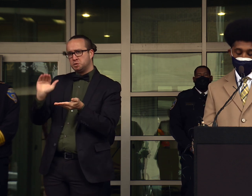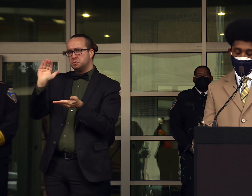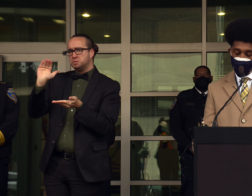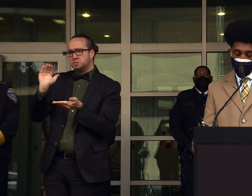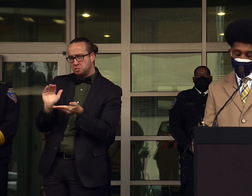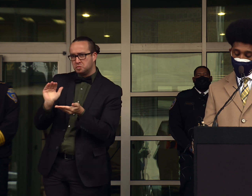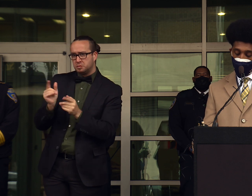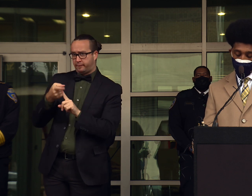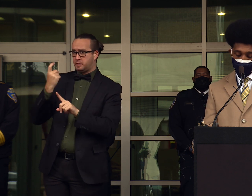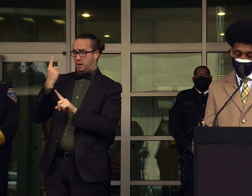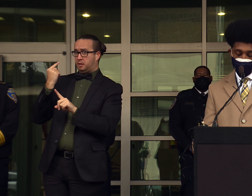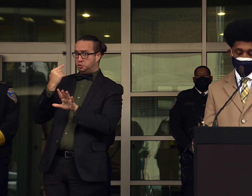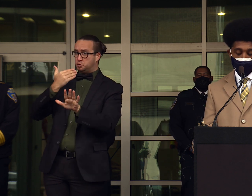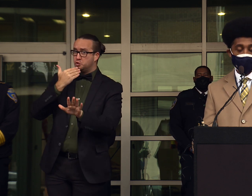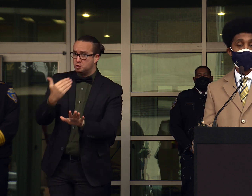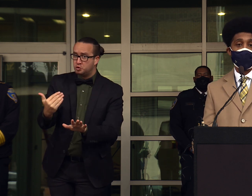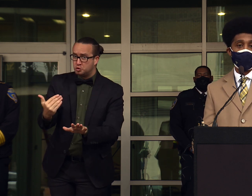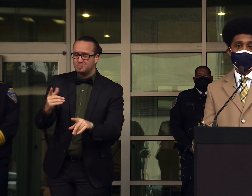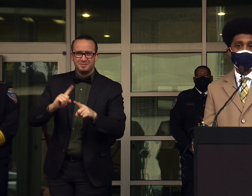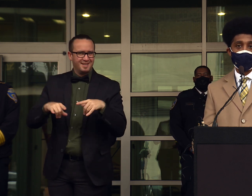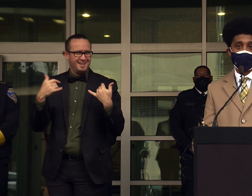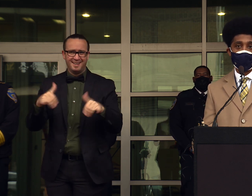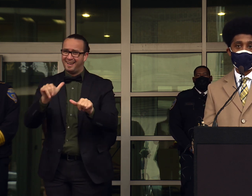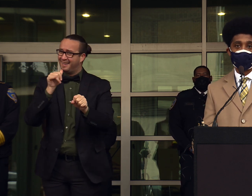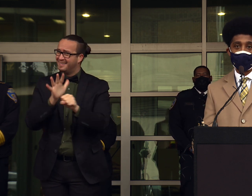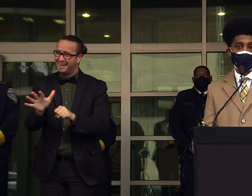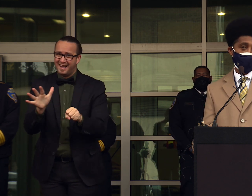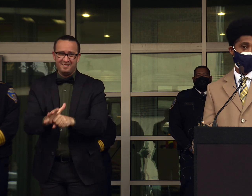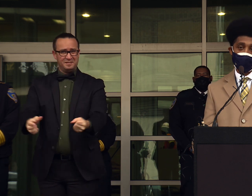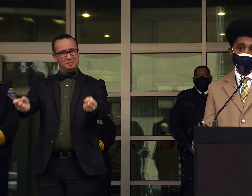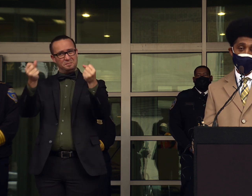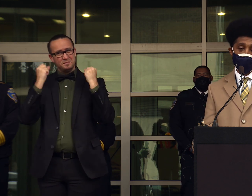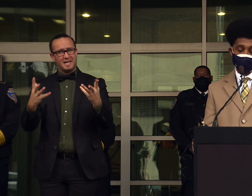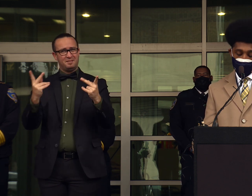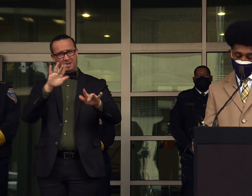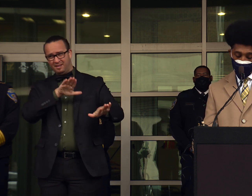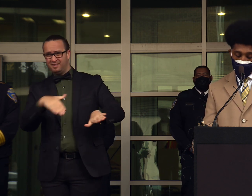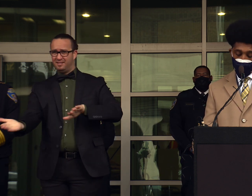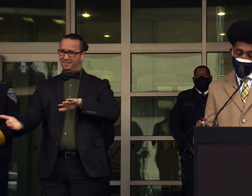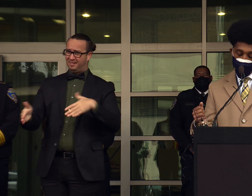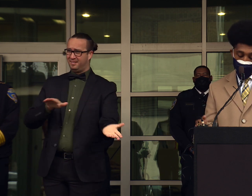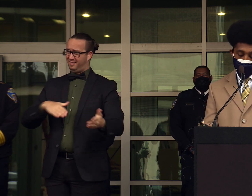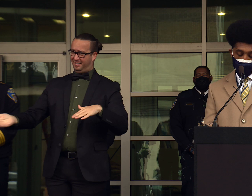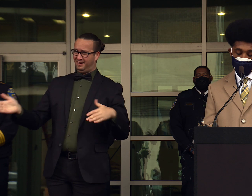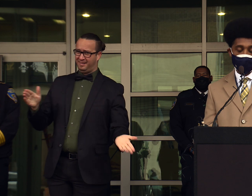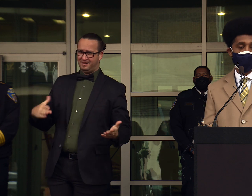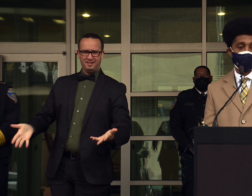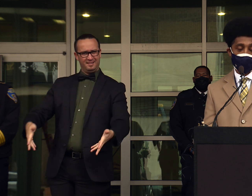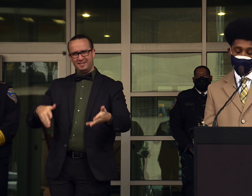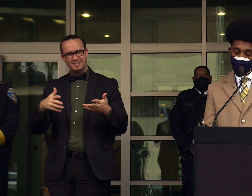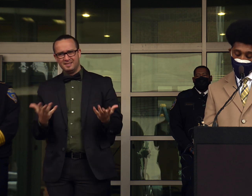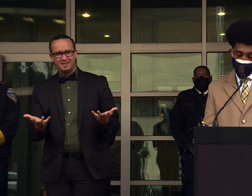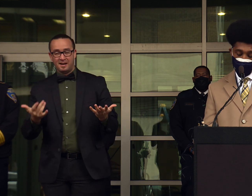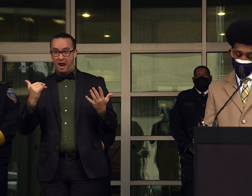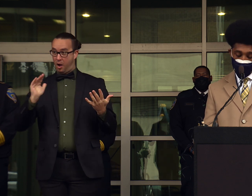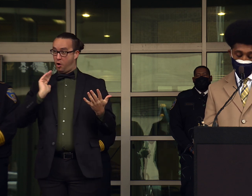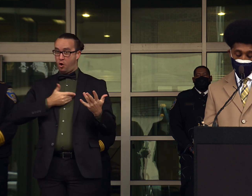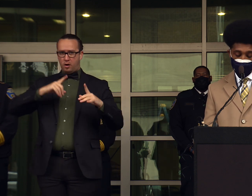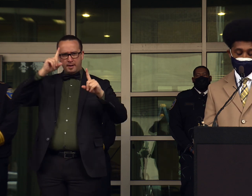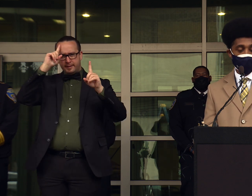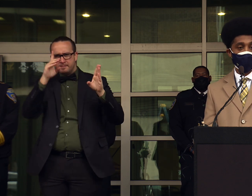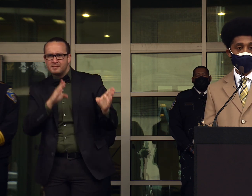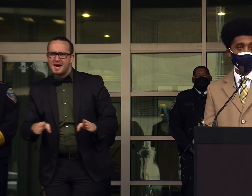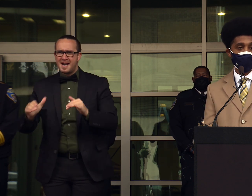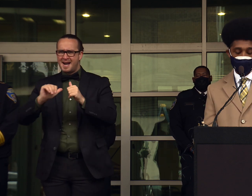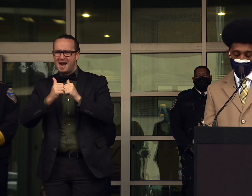before, with strategies or approaches that are not making our neighborhoods safer and that are outdated. And no one committing violence, pulling a trigger,